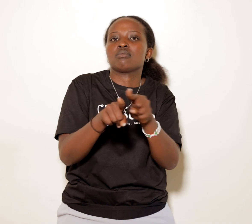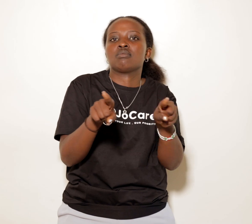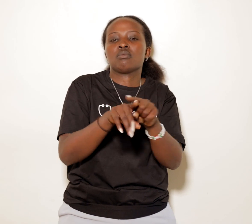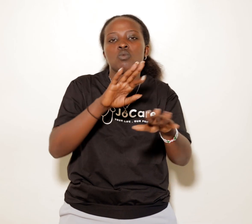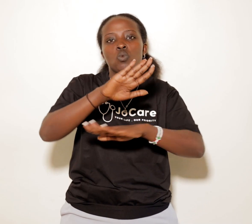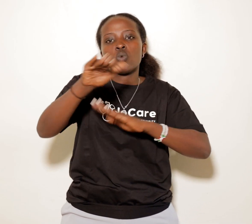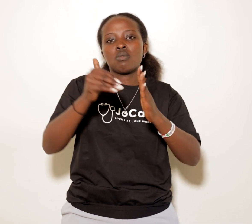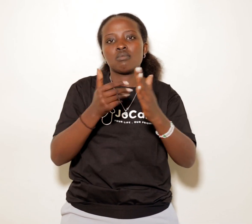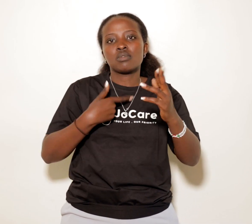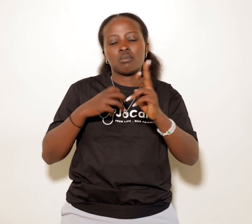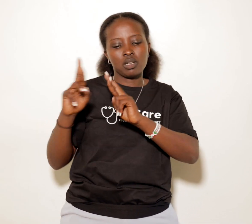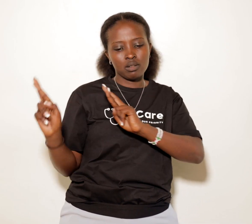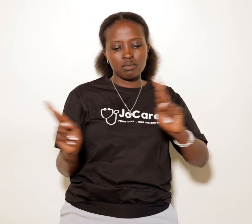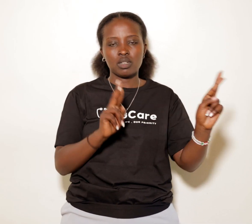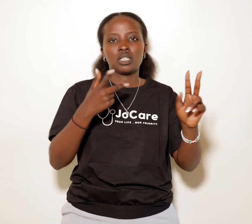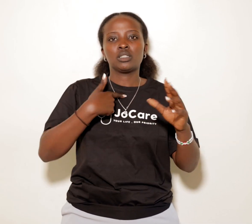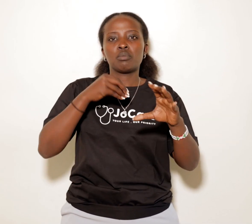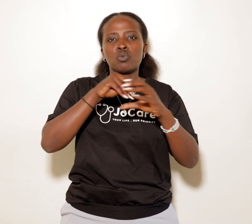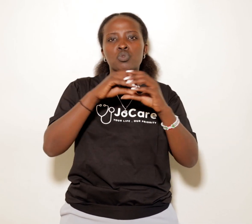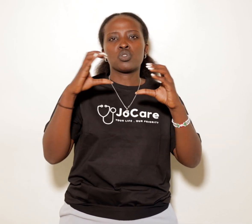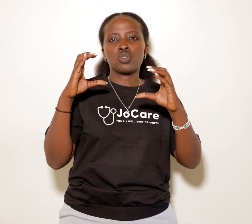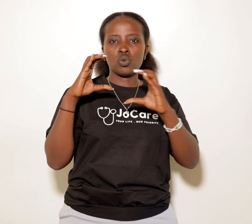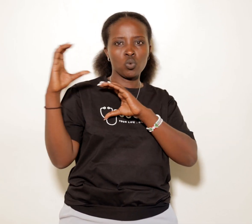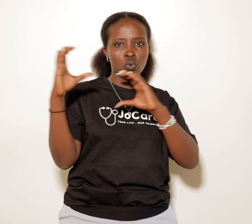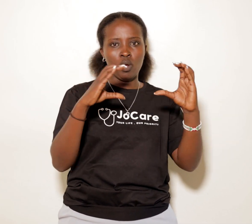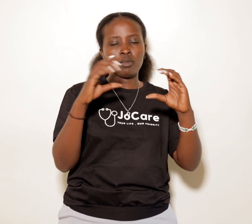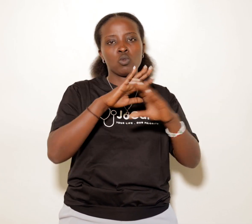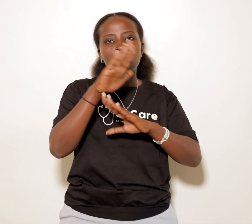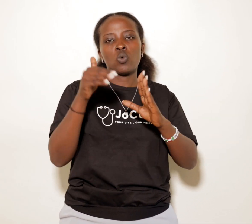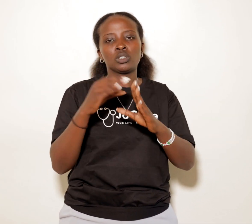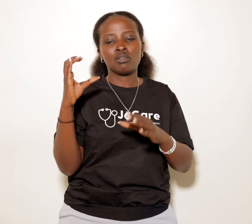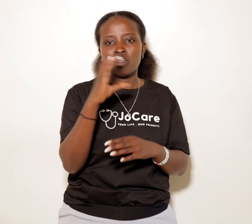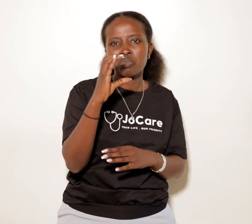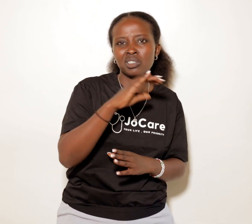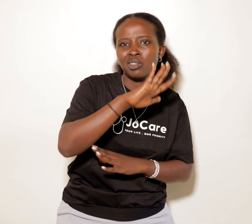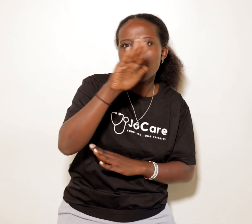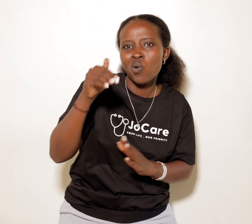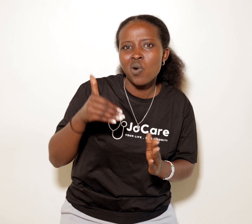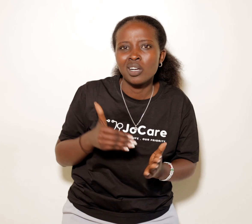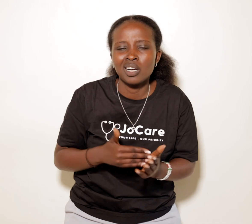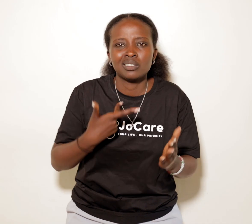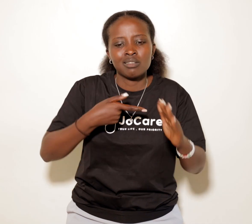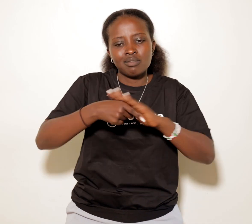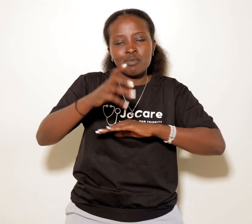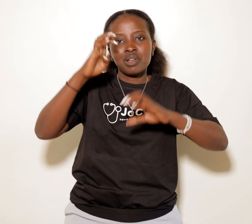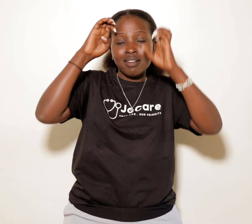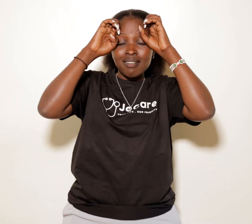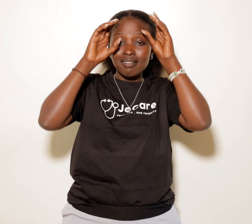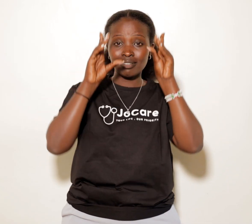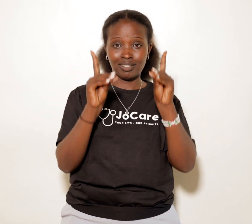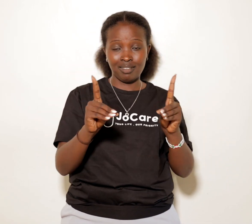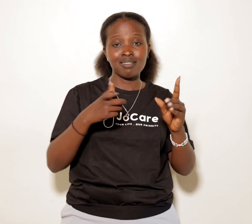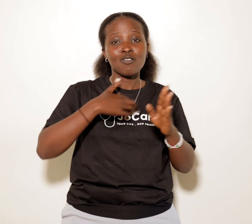let's incorporate them back in the community. Let's teach them the right education, and let's all be the change makers that we